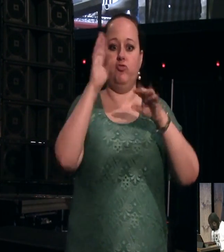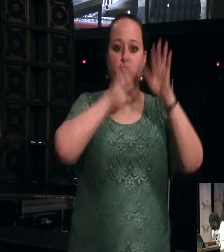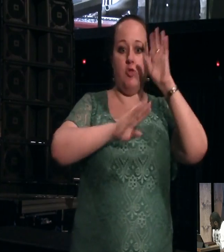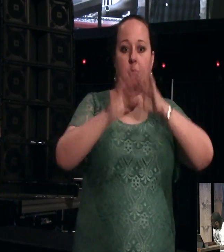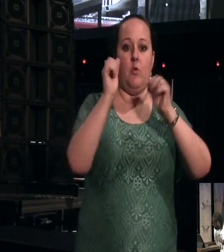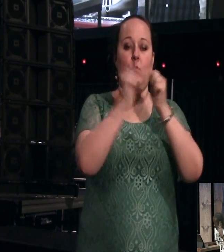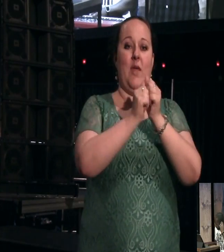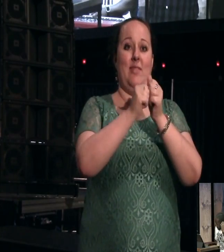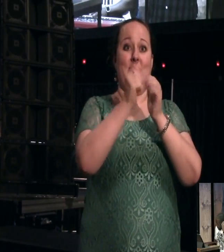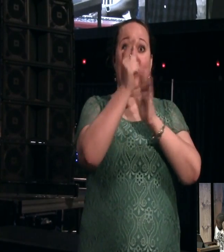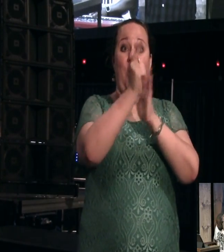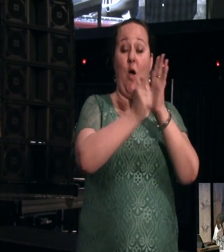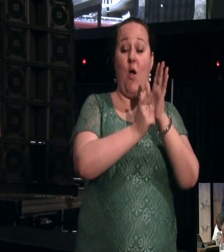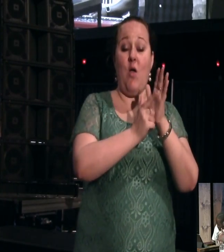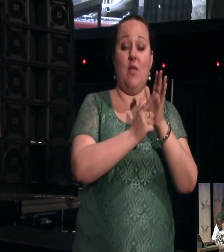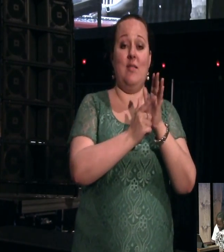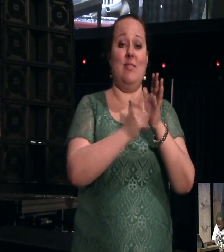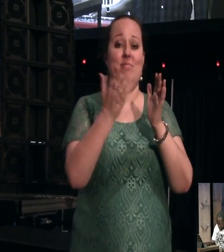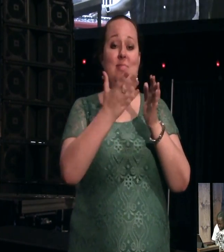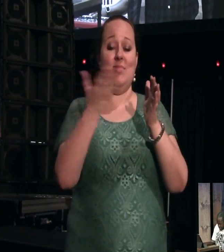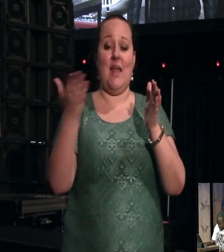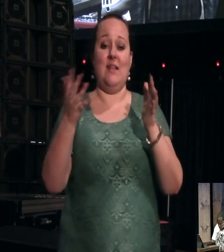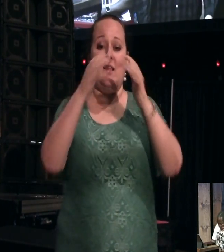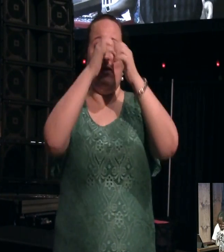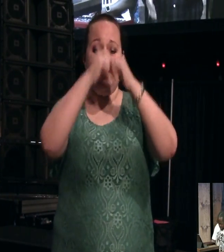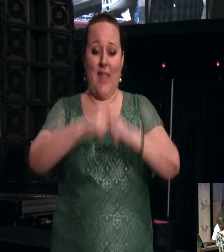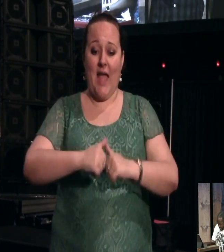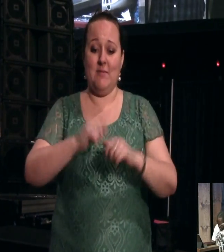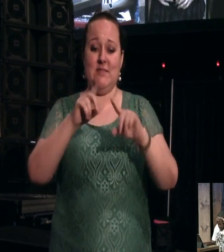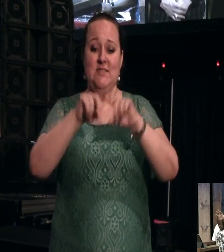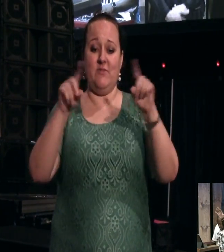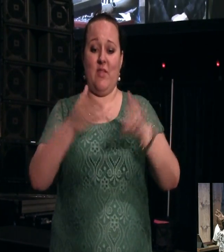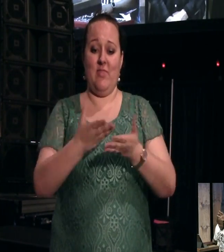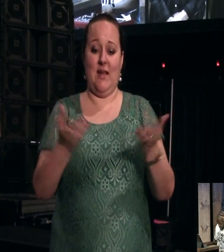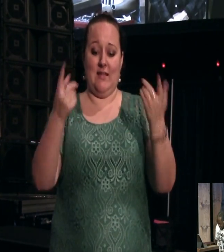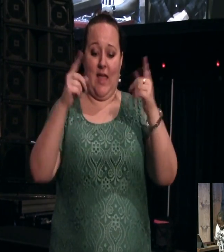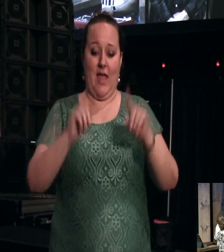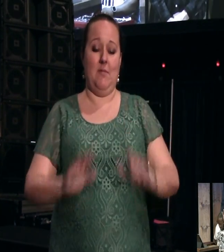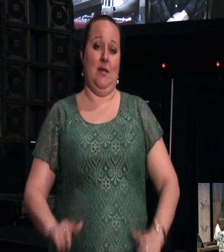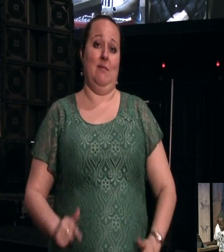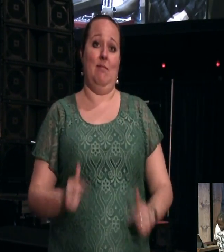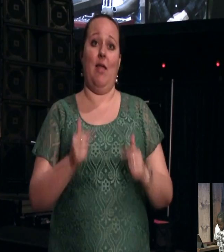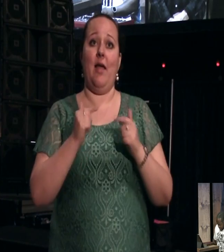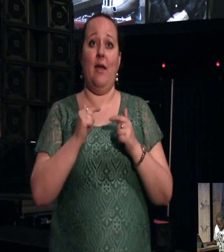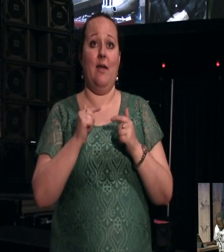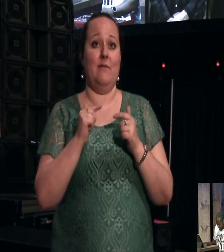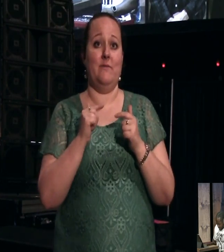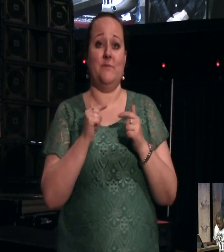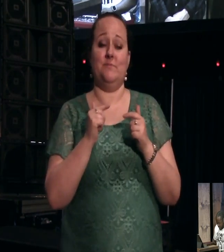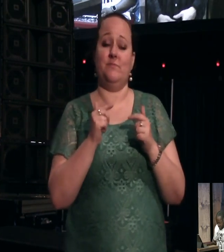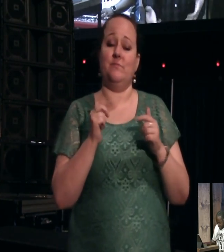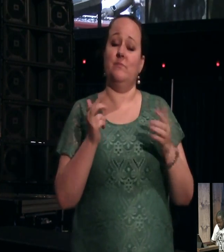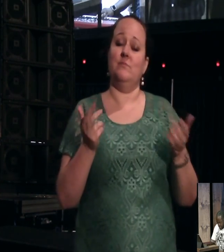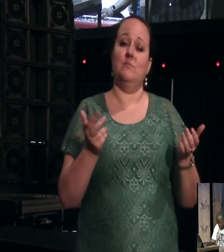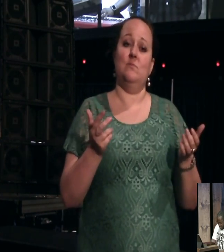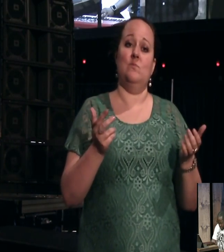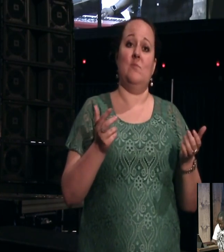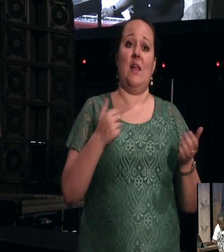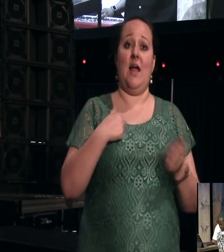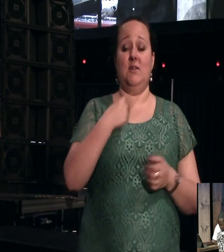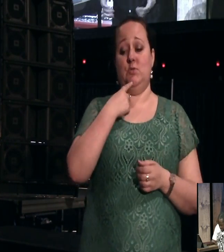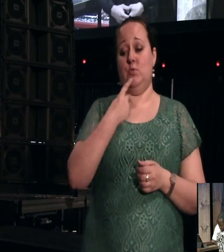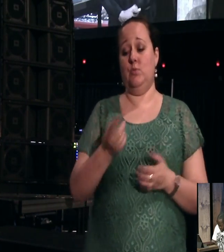life. I've been in trouble with the law. This thing has kind of collapsed. Stuff, just different things going on in his